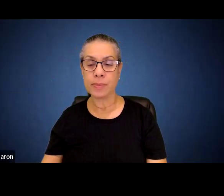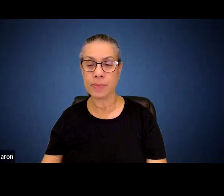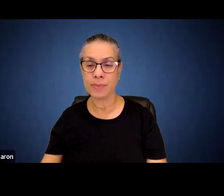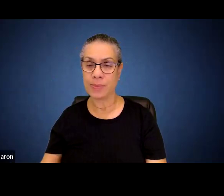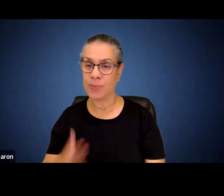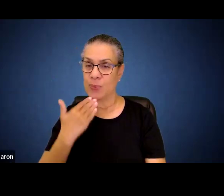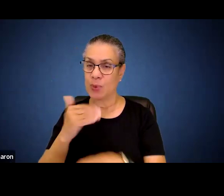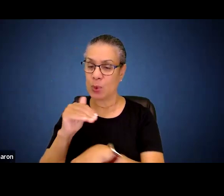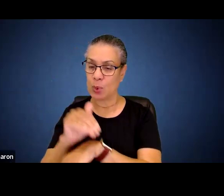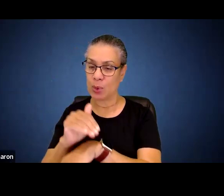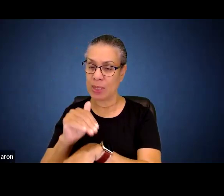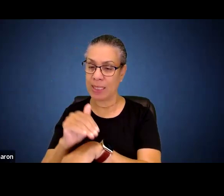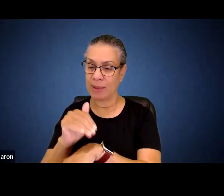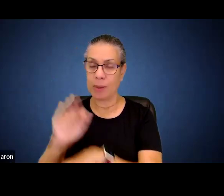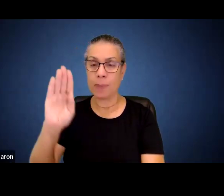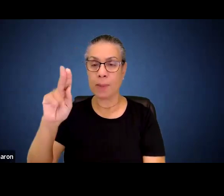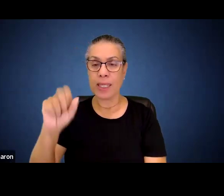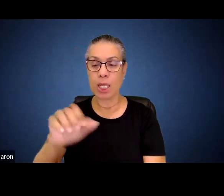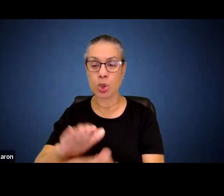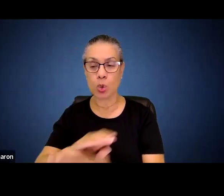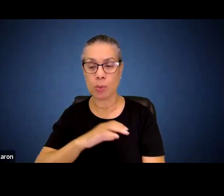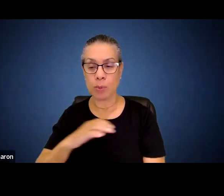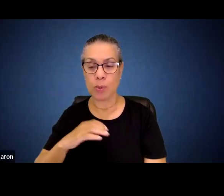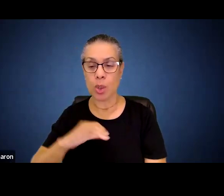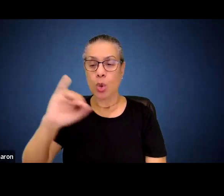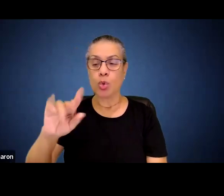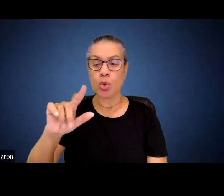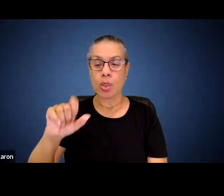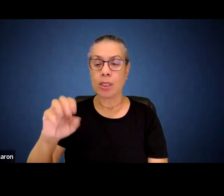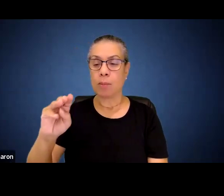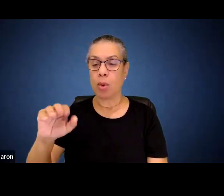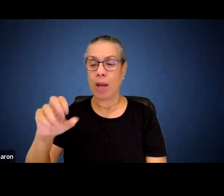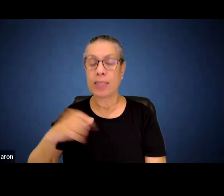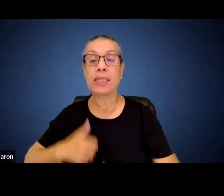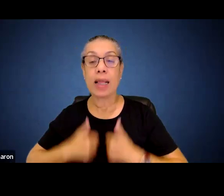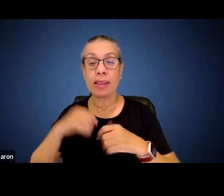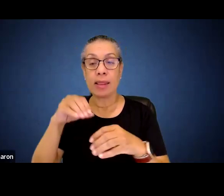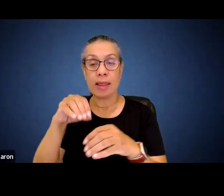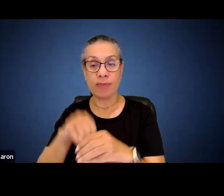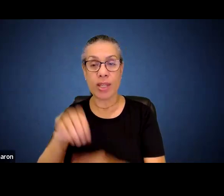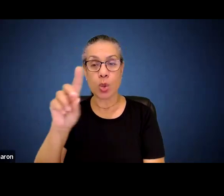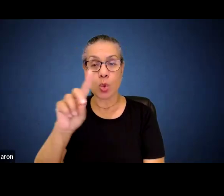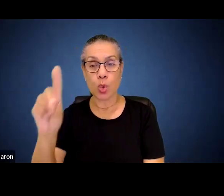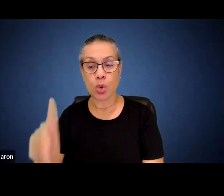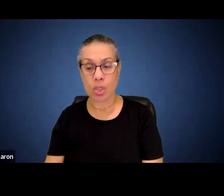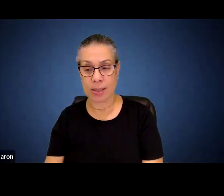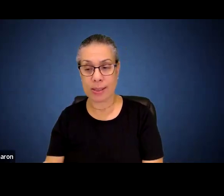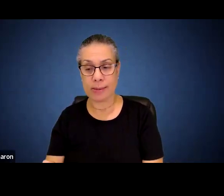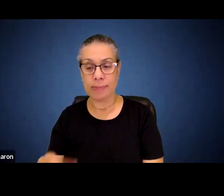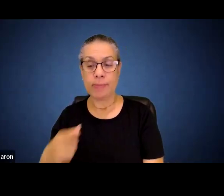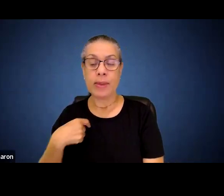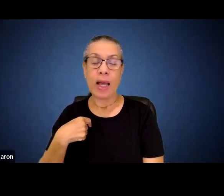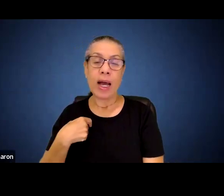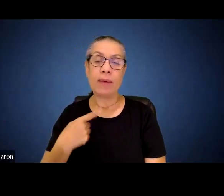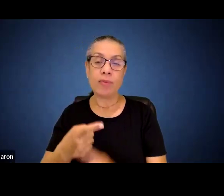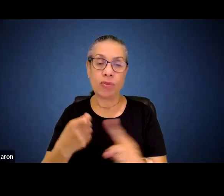Good evening, Superintendent Skipper and BPS School Committee members. My name is Julia Morales, and I'm a resident of Dorchester. I'm coming to you from Sociedad Latina, an out-of-school